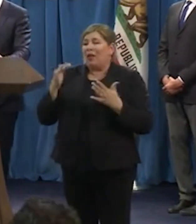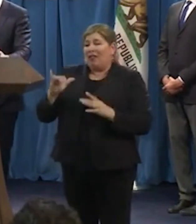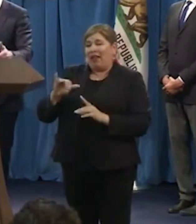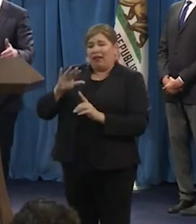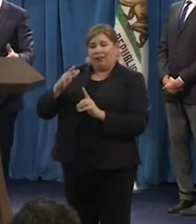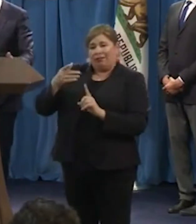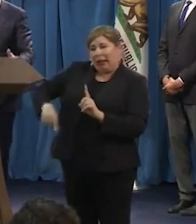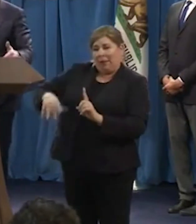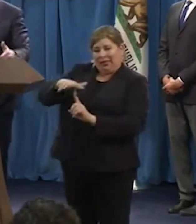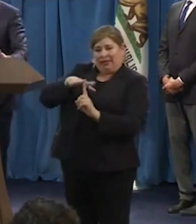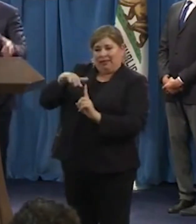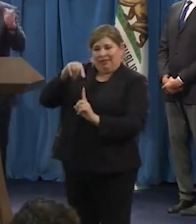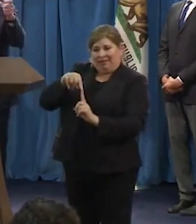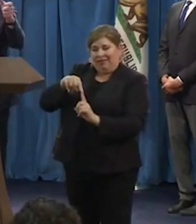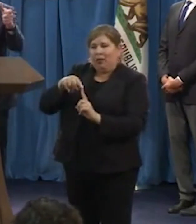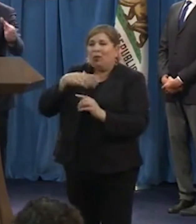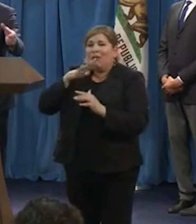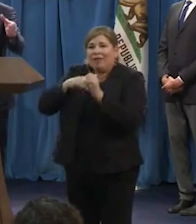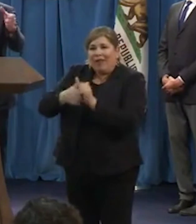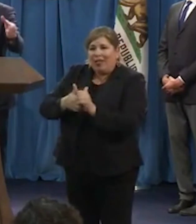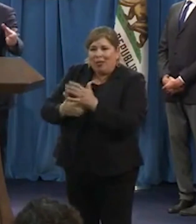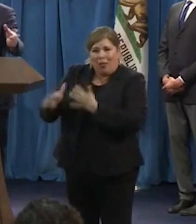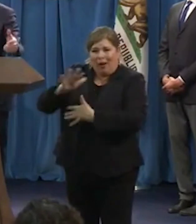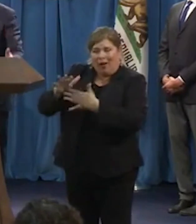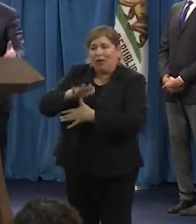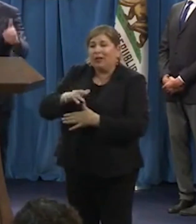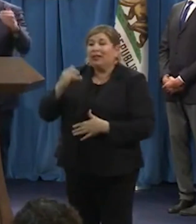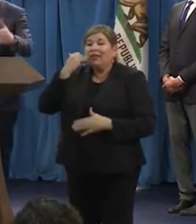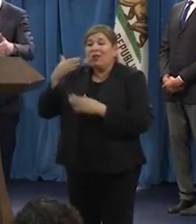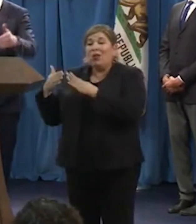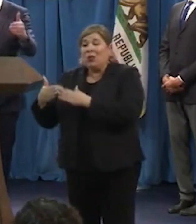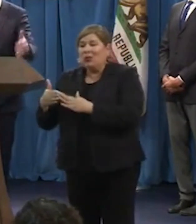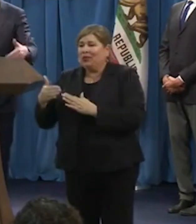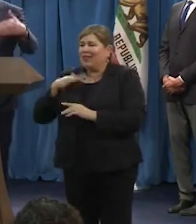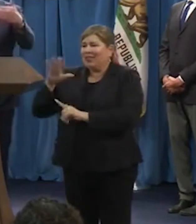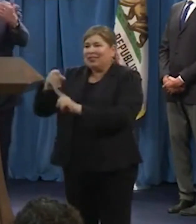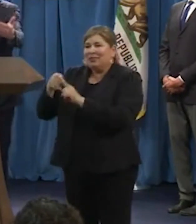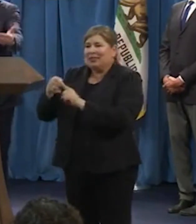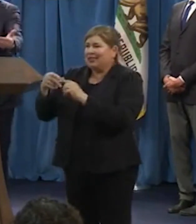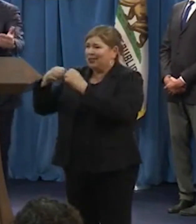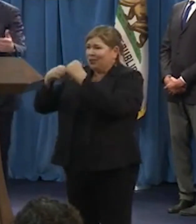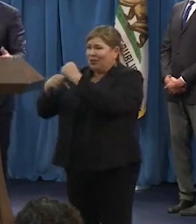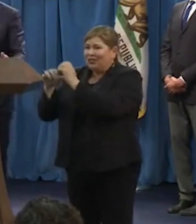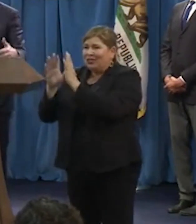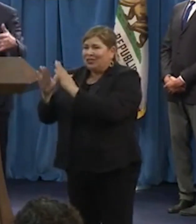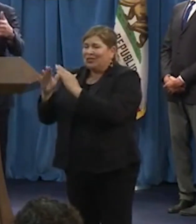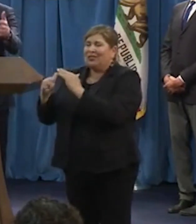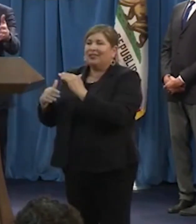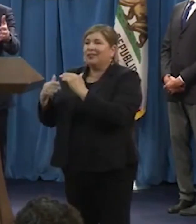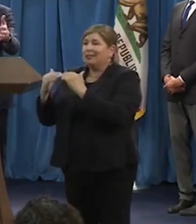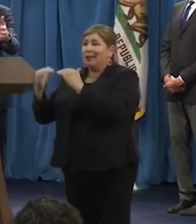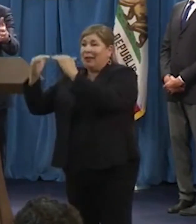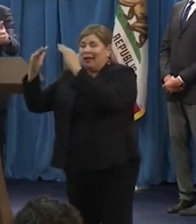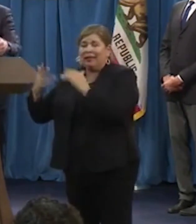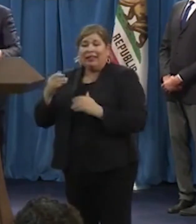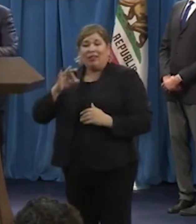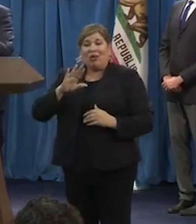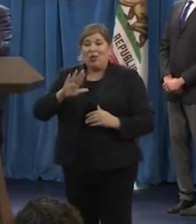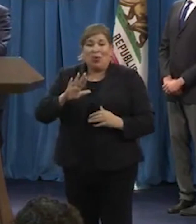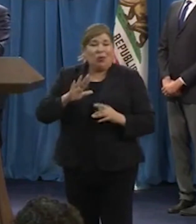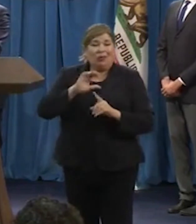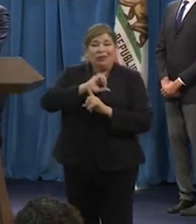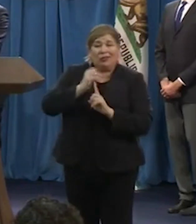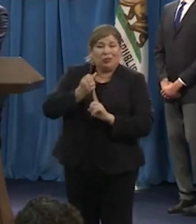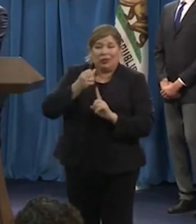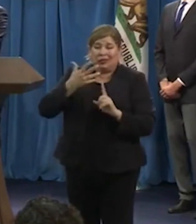for. So as it relates to cruise ship, it calls for a certain command structure. As it relates to, and we'll have to fill in the blank in your scenario,